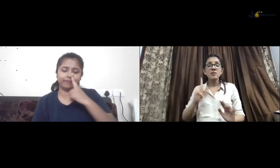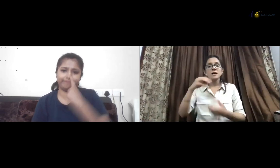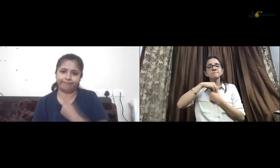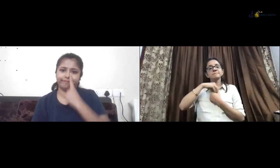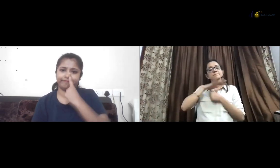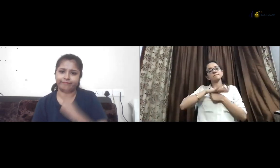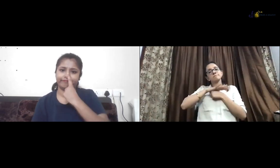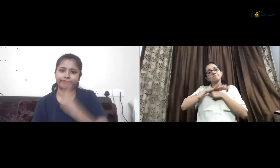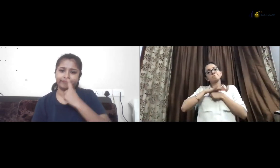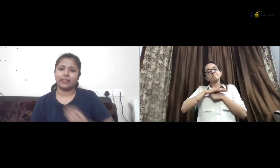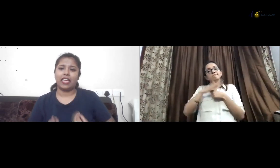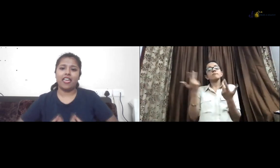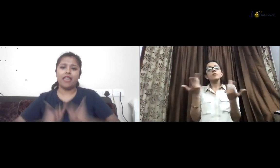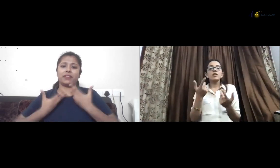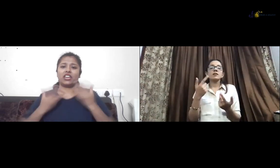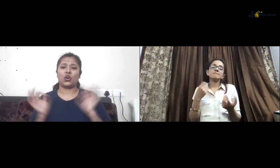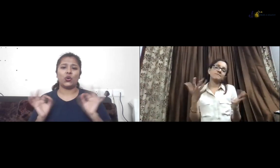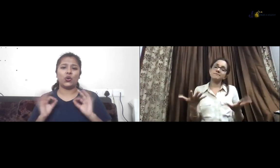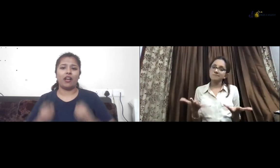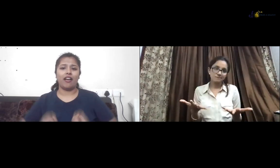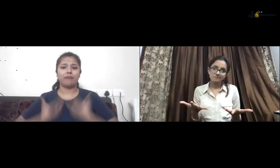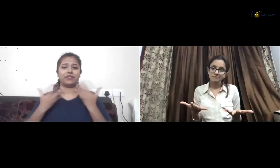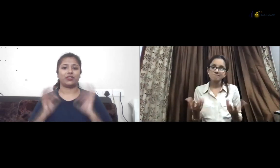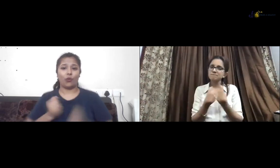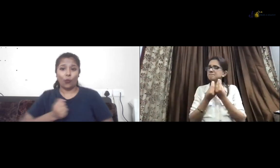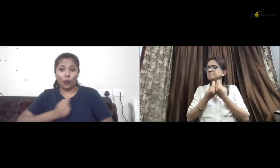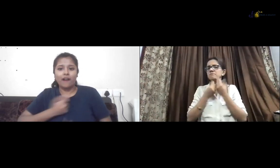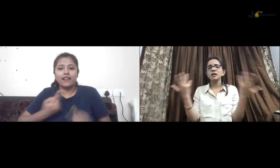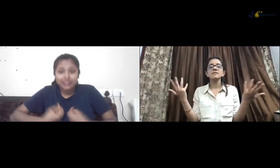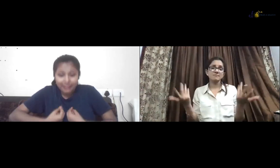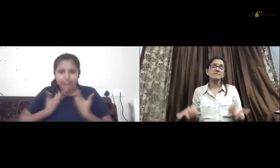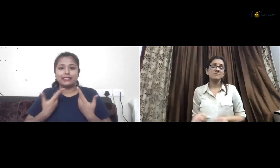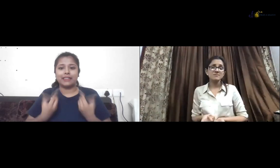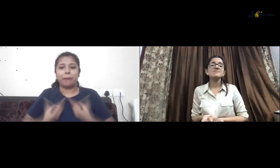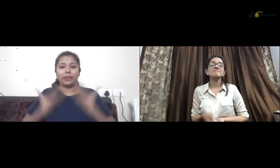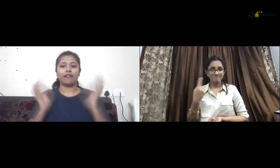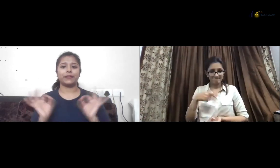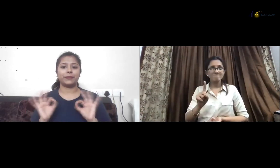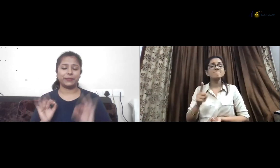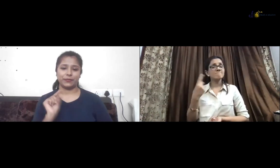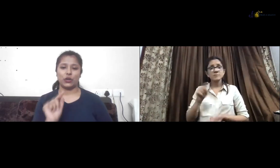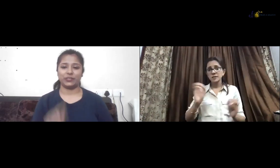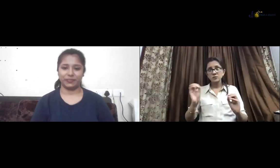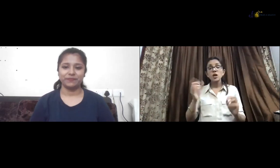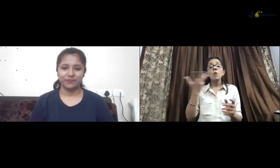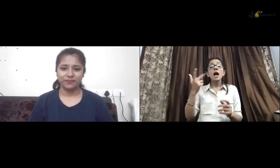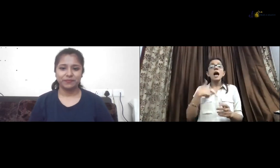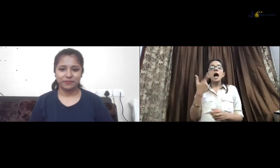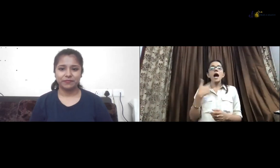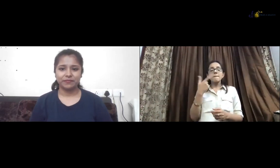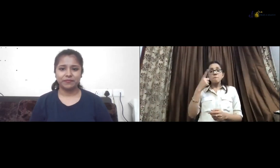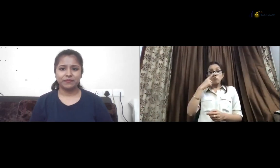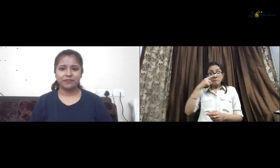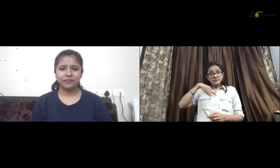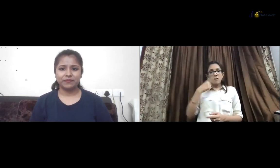are just just slapping their wives, Yeah. and they feel pressurized. All happiness is not